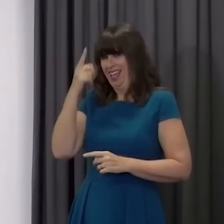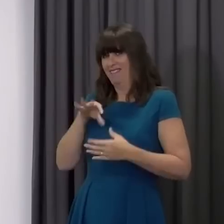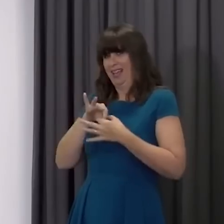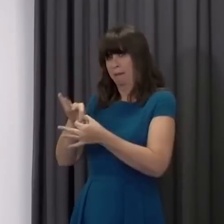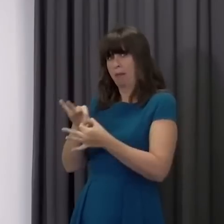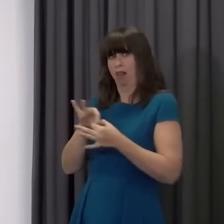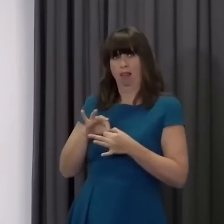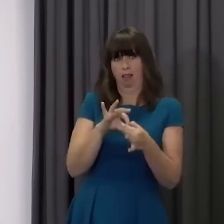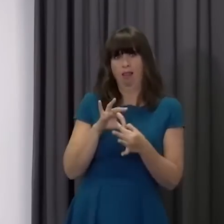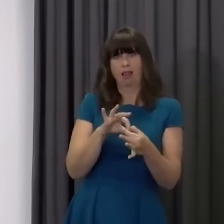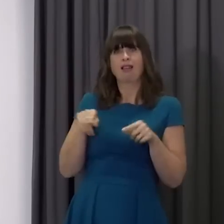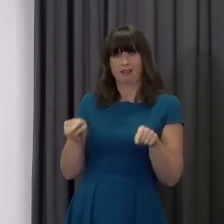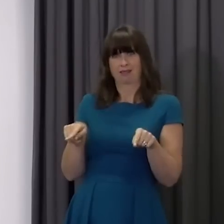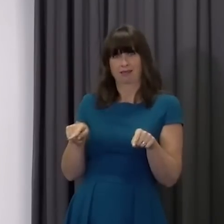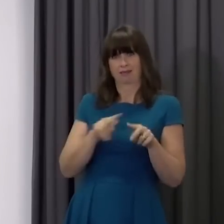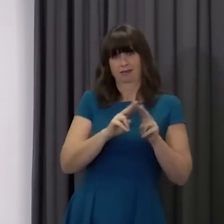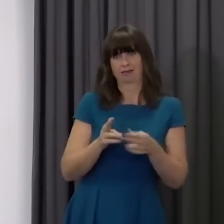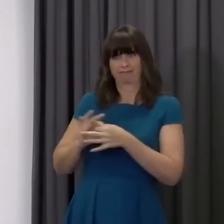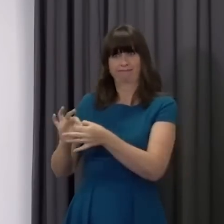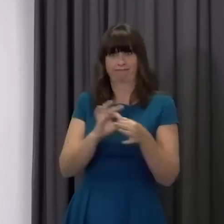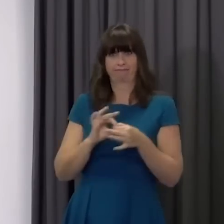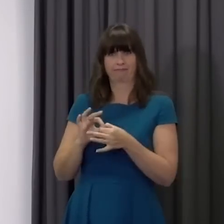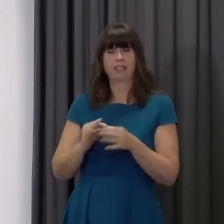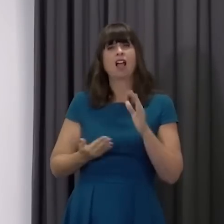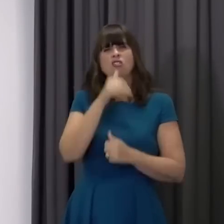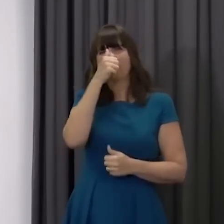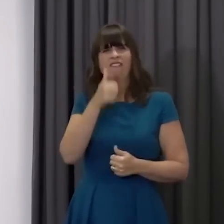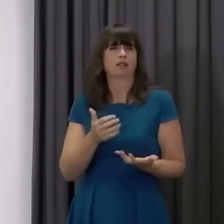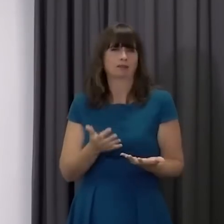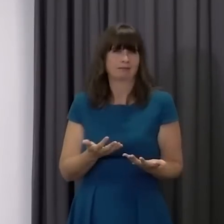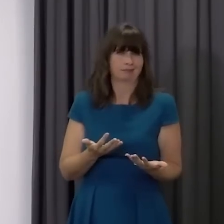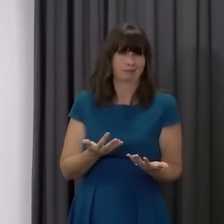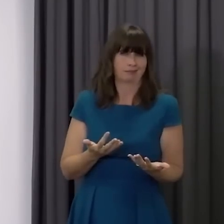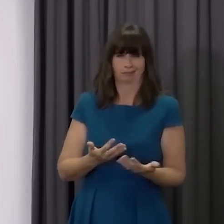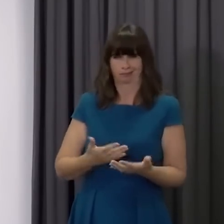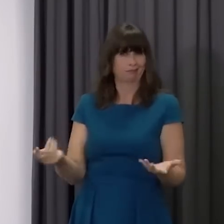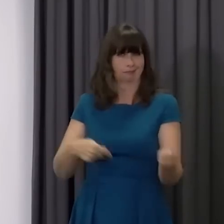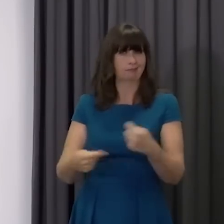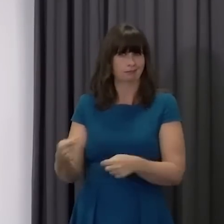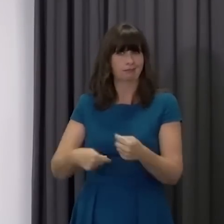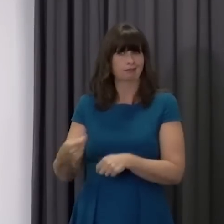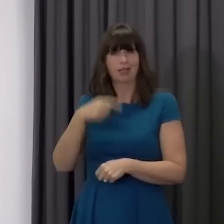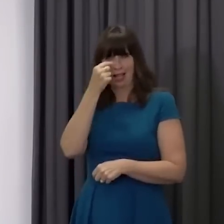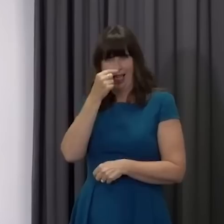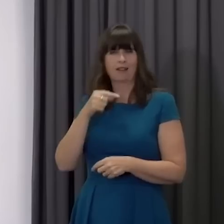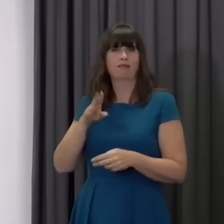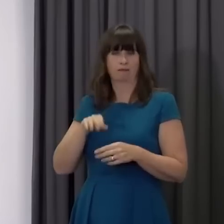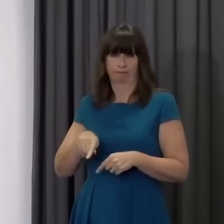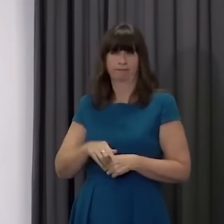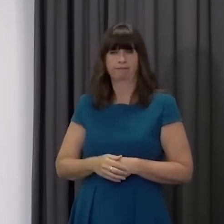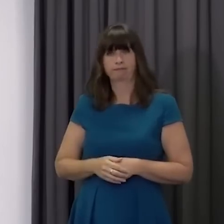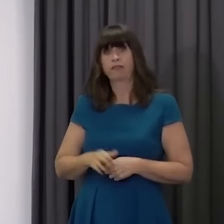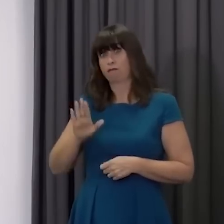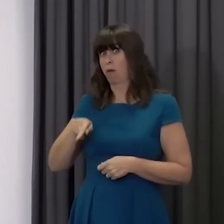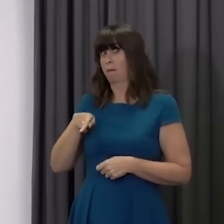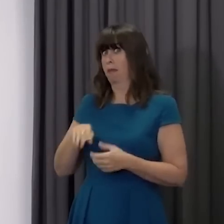extended household. And children under 11 don't count towards that 6. We